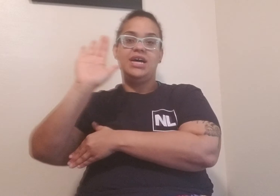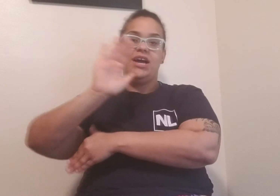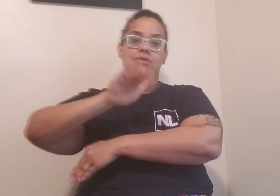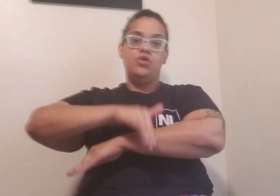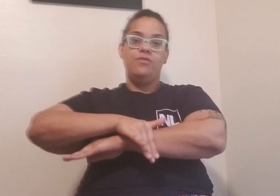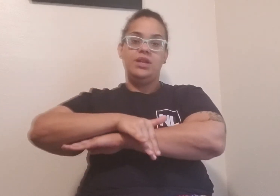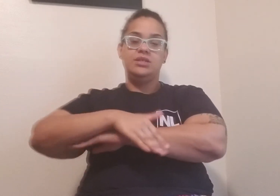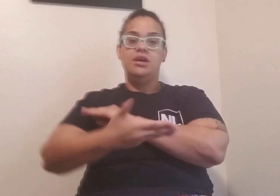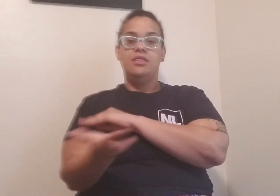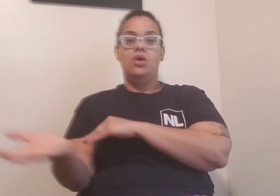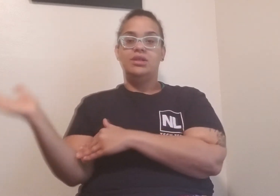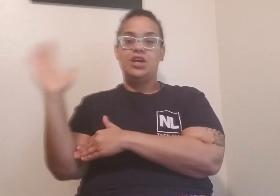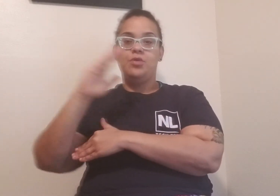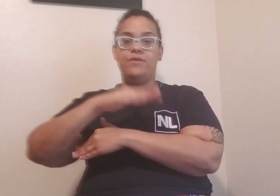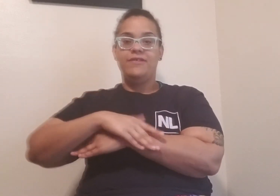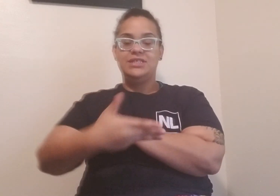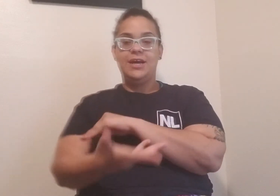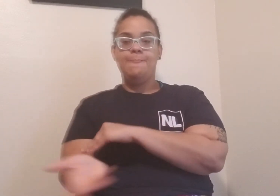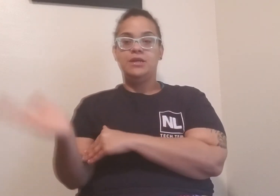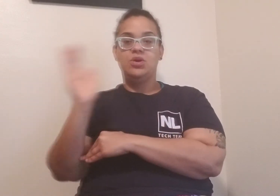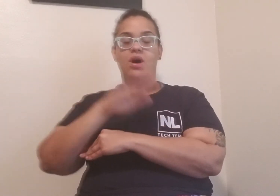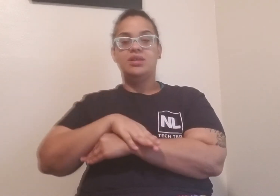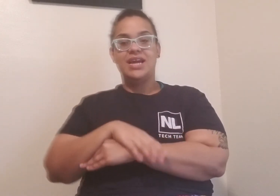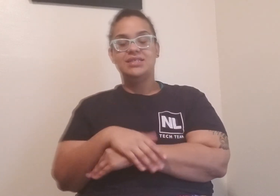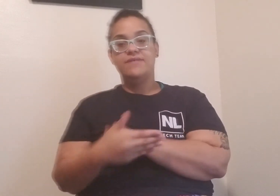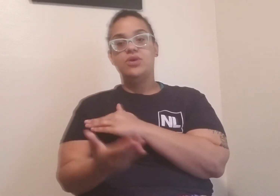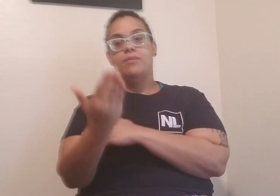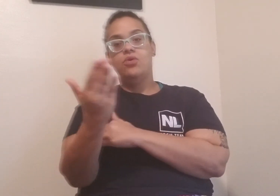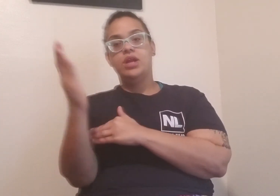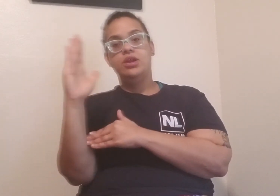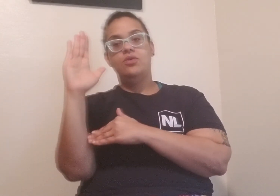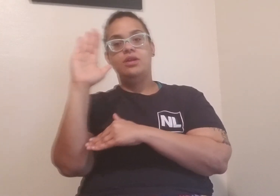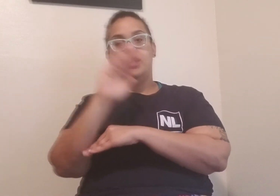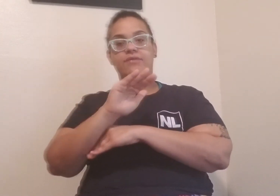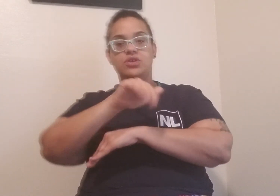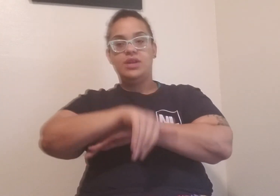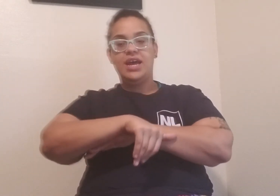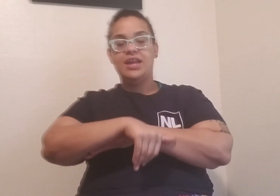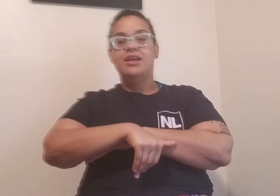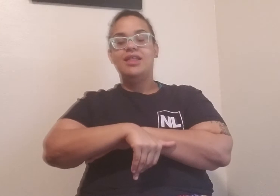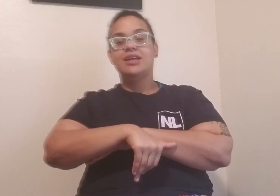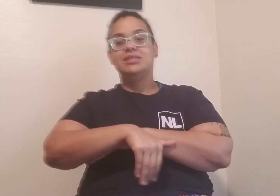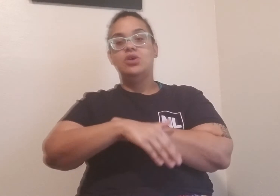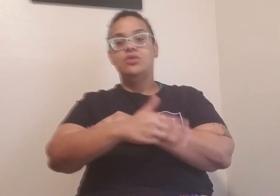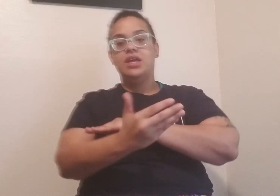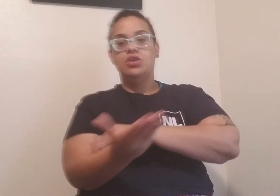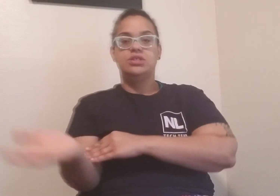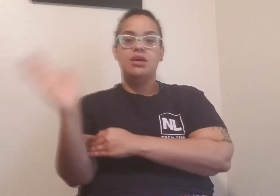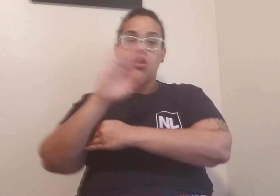entire movement of the sun. So all day, instead of doing morning, noon, afternoon, night, like a slow thing, you'll just all